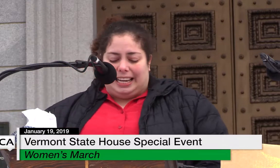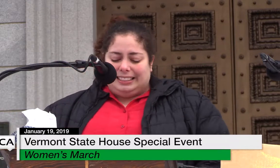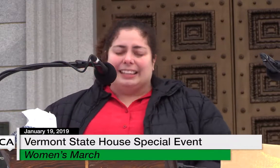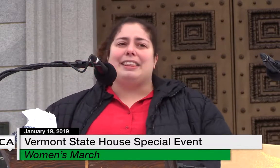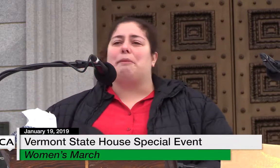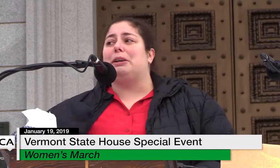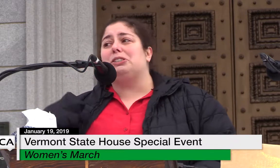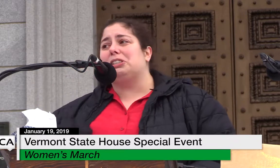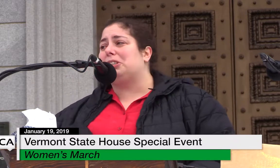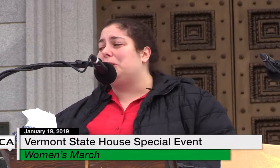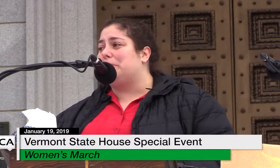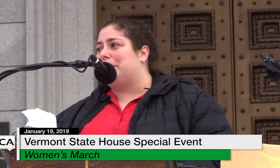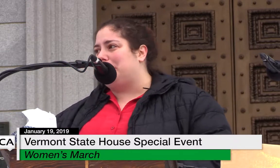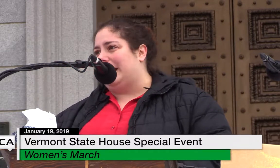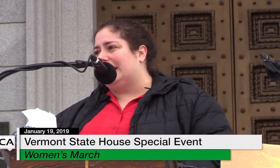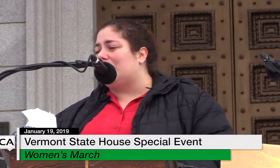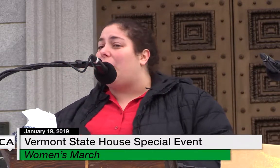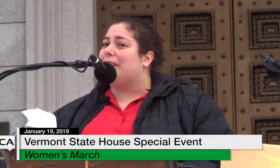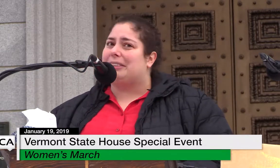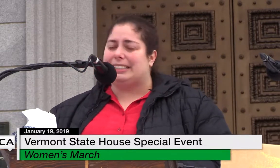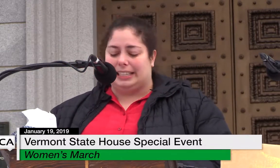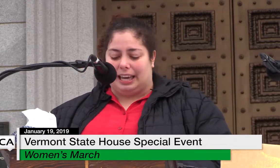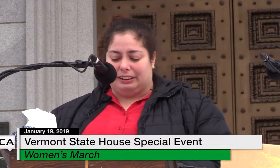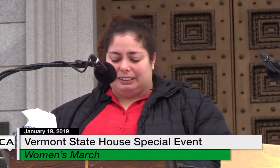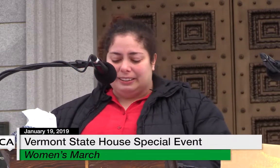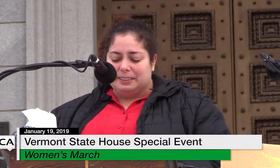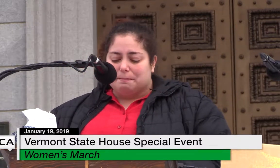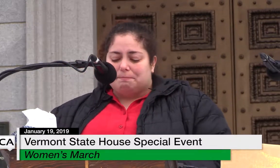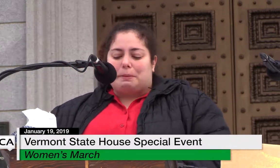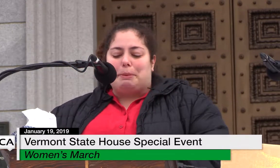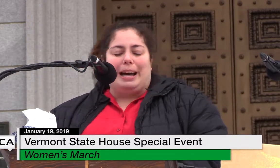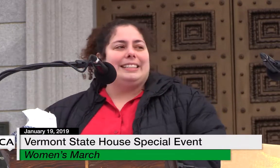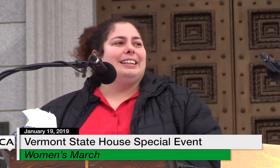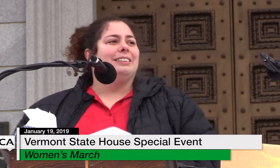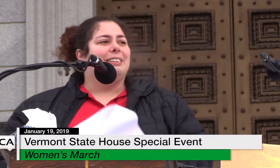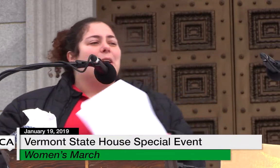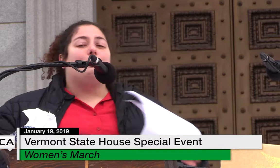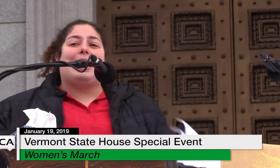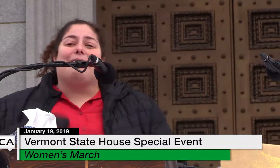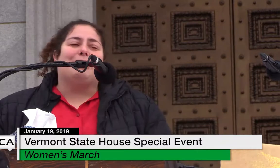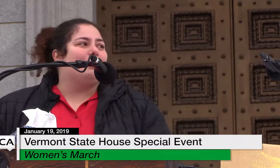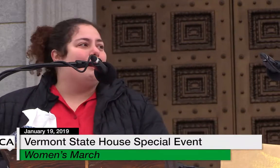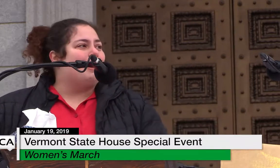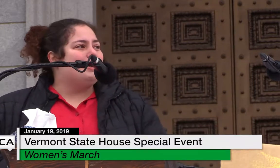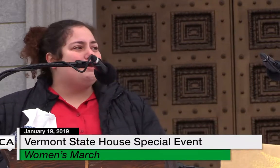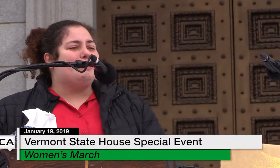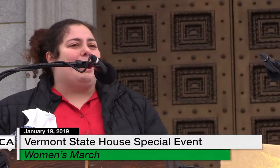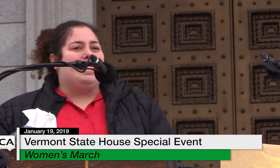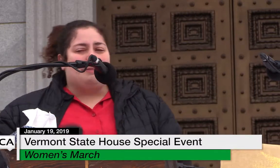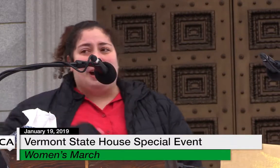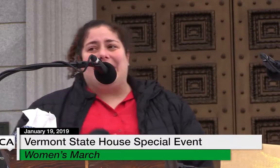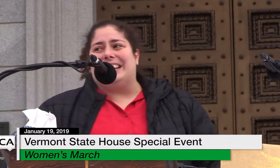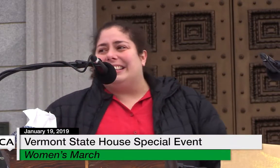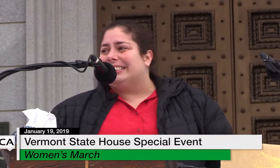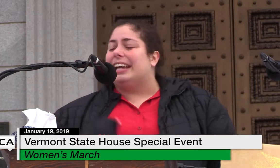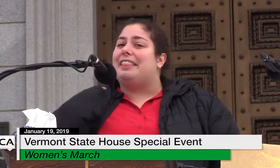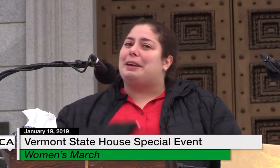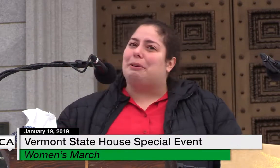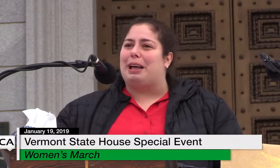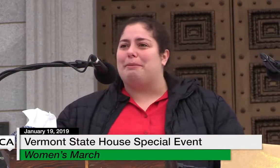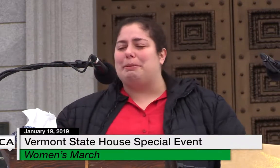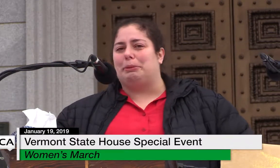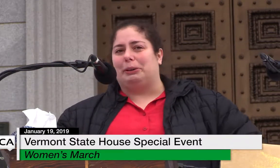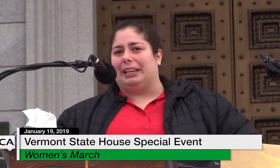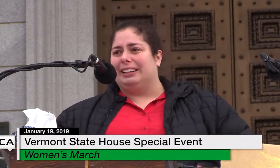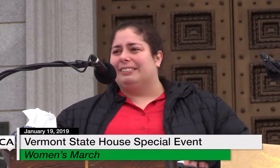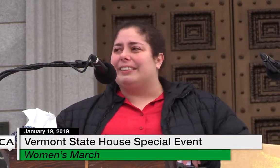forget that we are just human beings, all of us together. But We have our grandmothers behind us, and